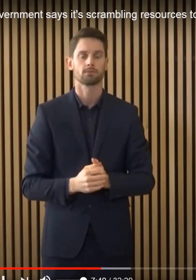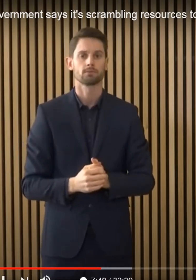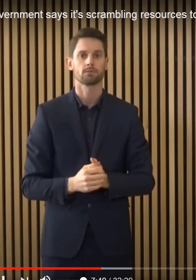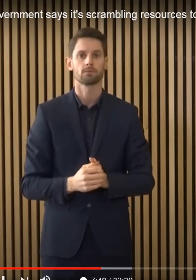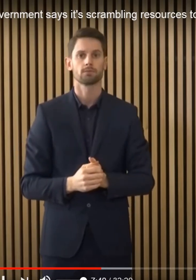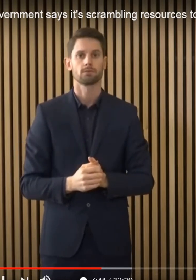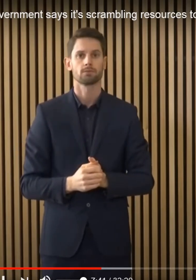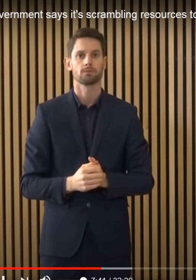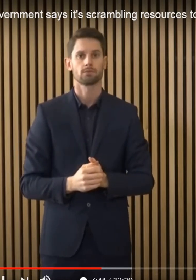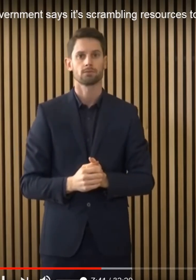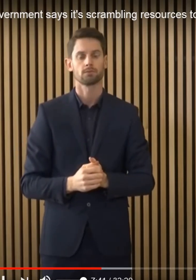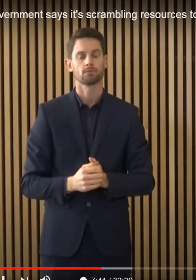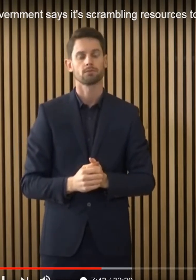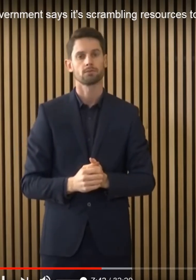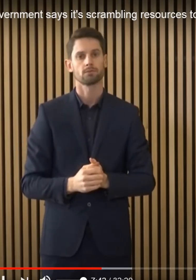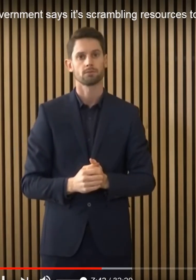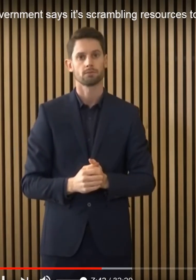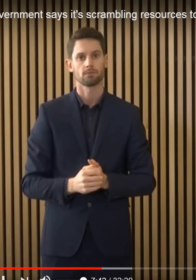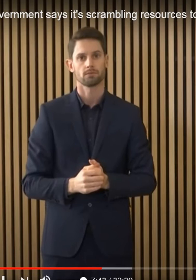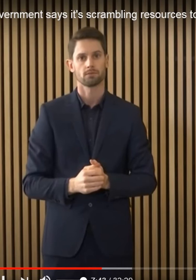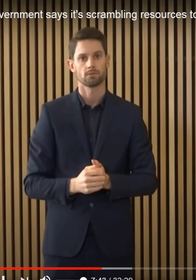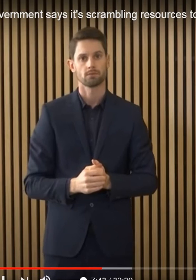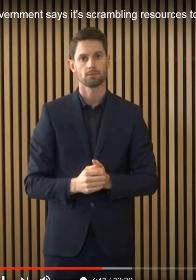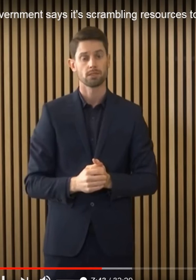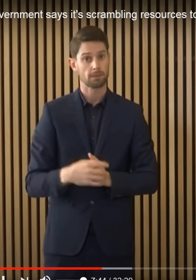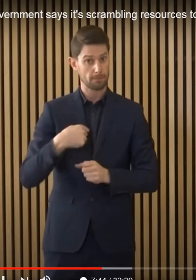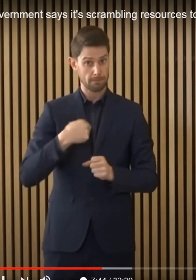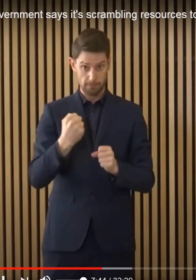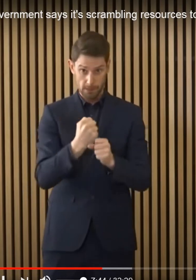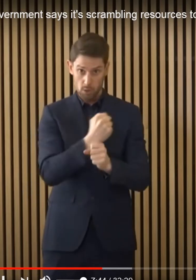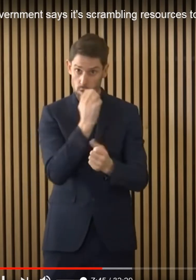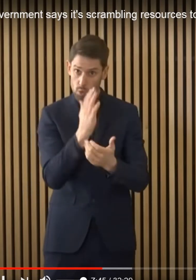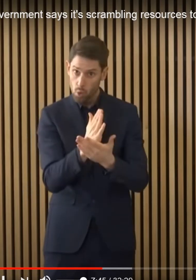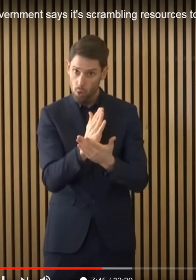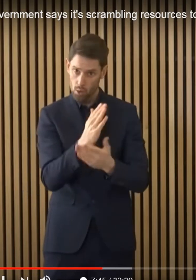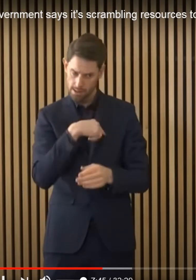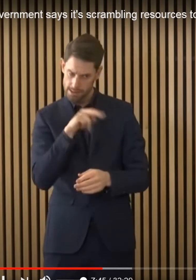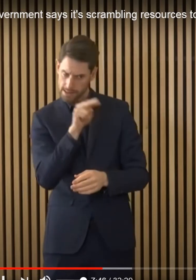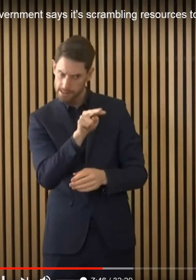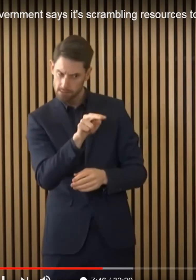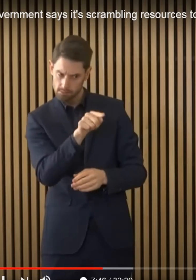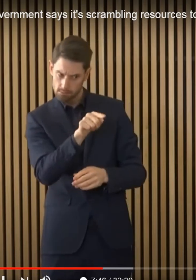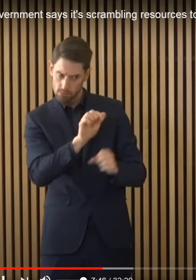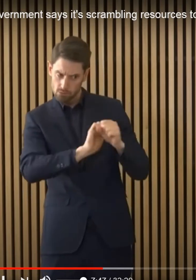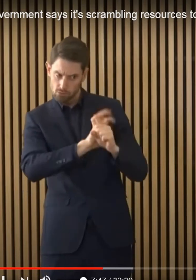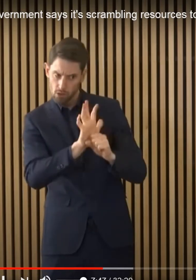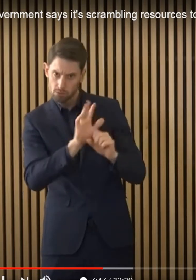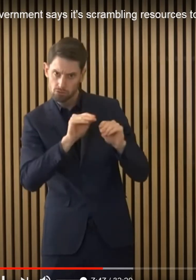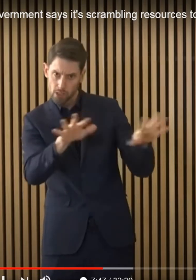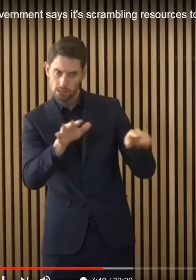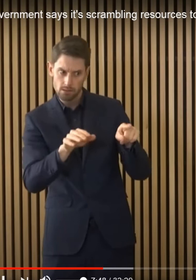first decisions around disease control are directly linked to operational